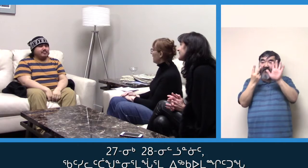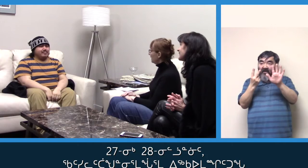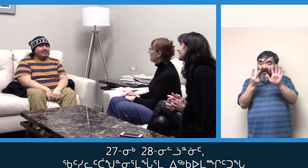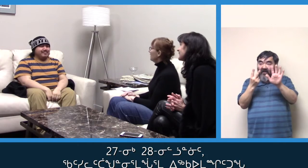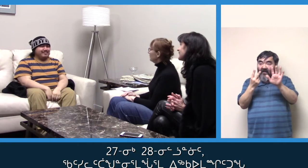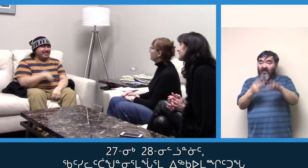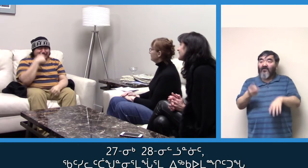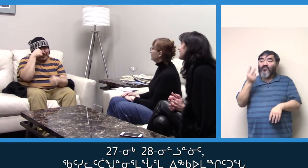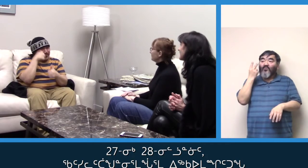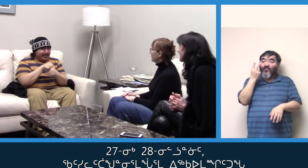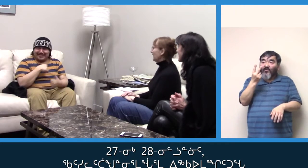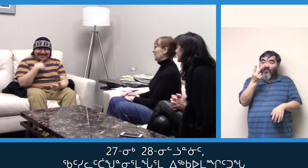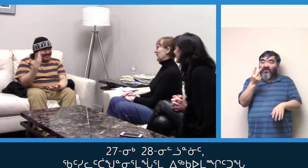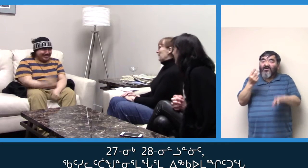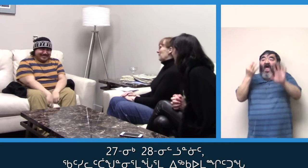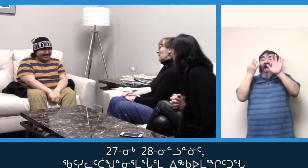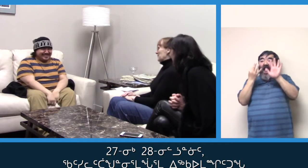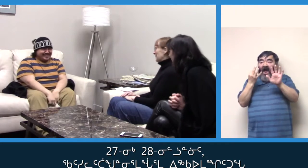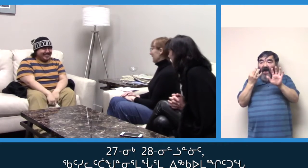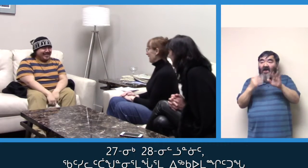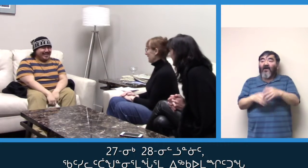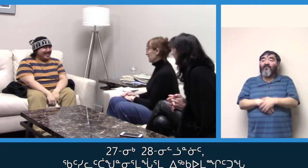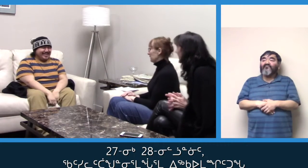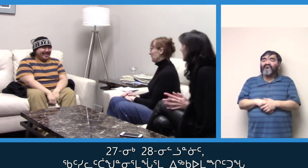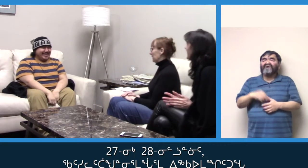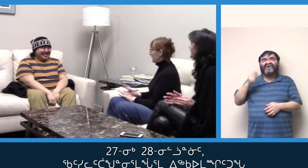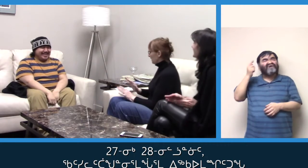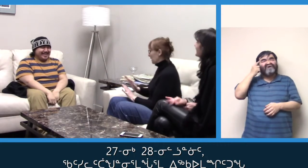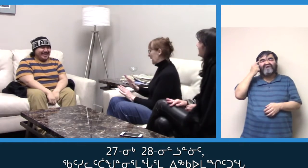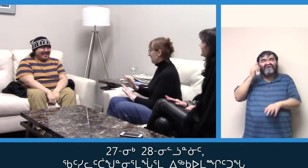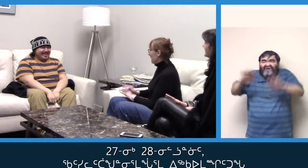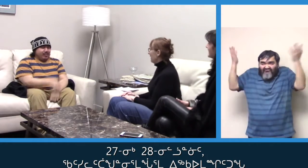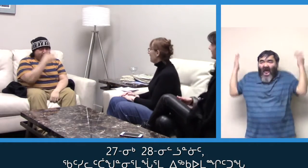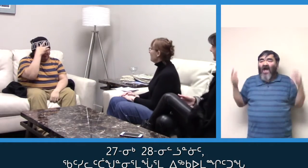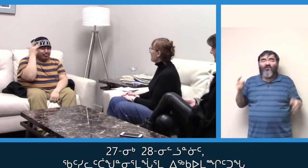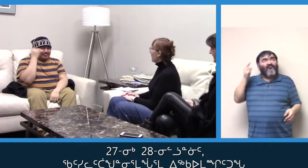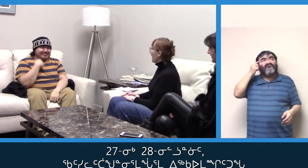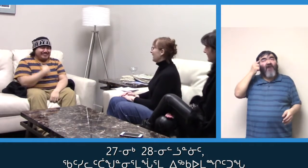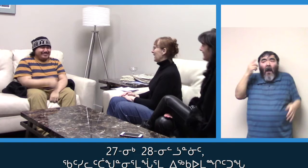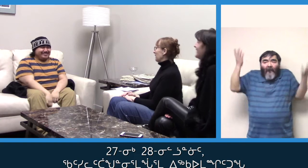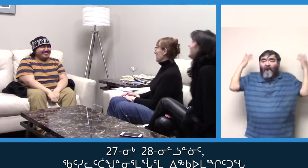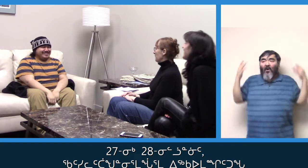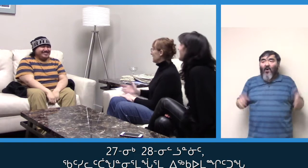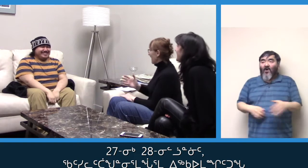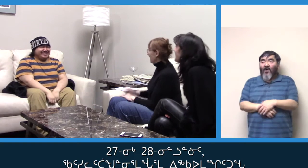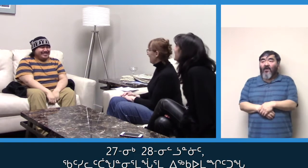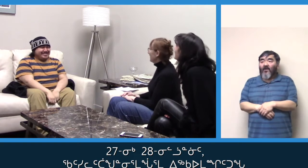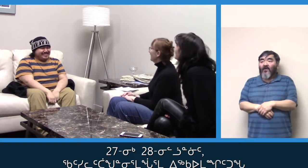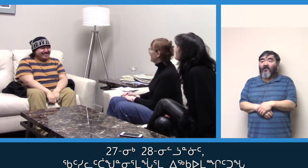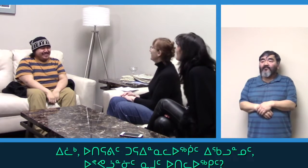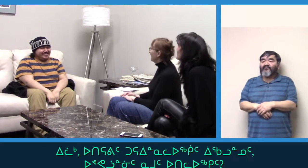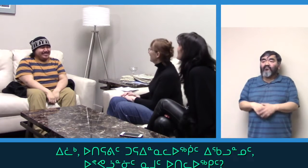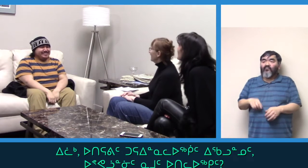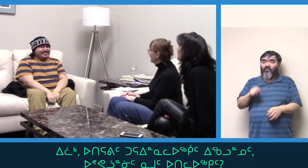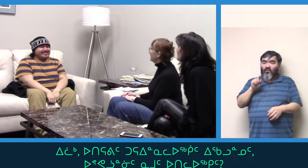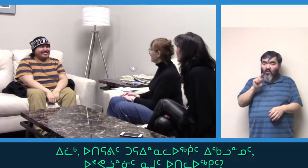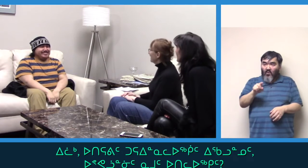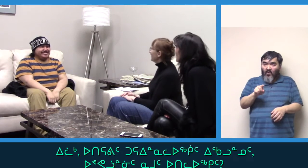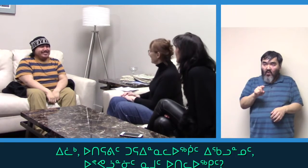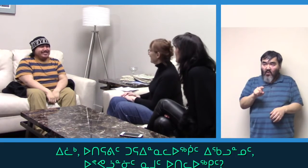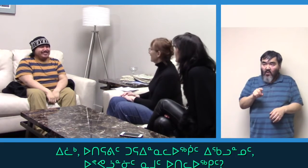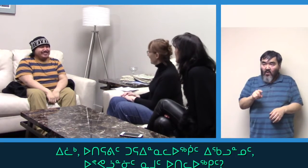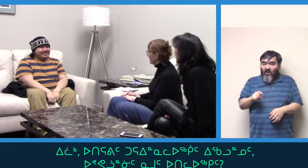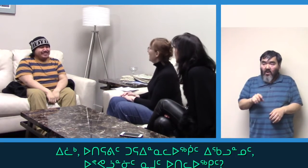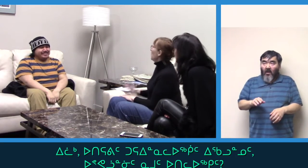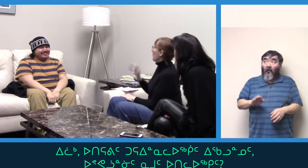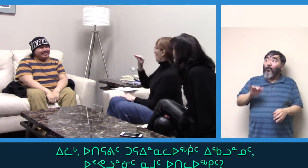27, 28? I know, I can't remember. I think I 28, yeah. I can't remember exactly. So when you came back,